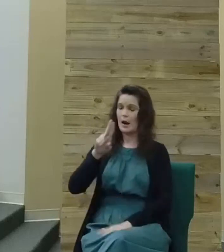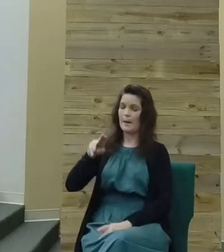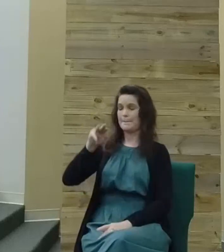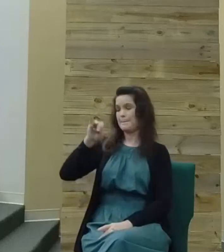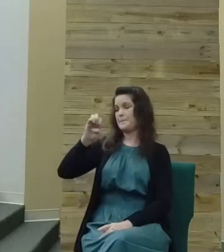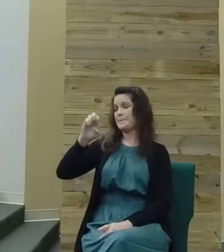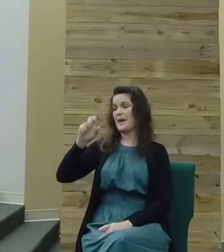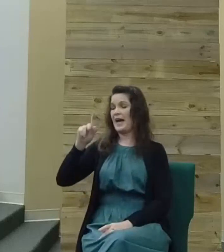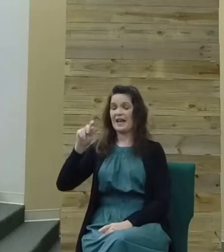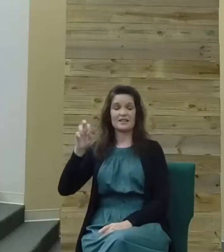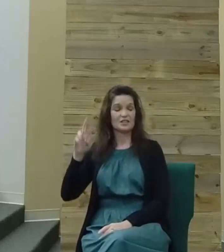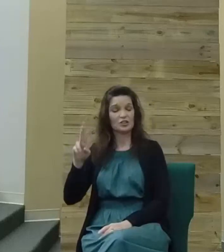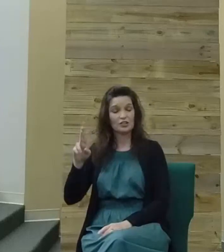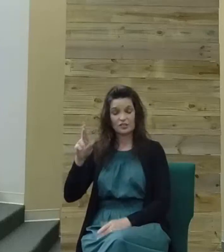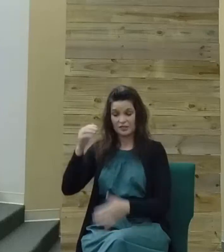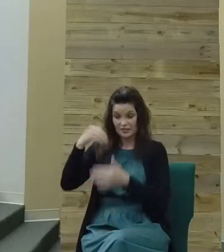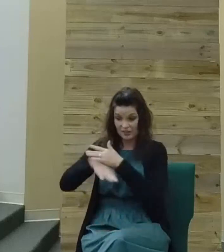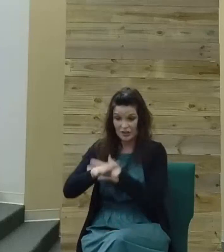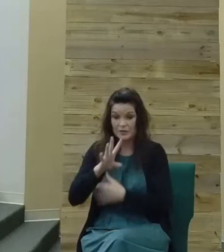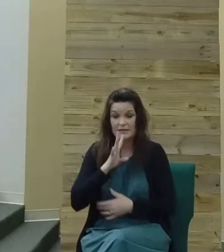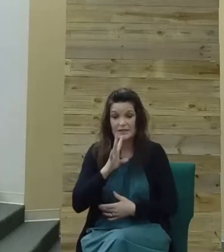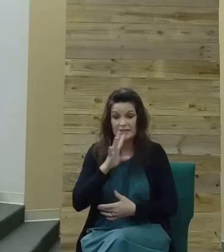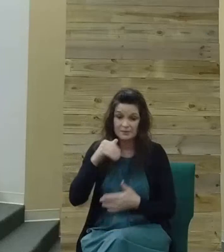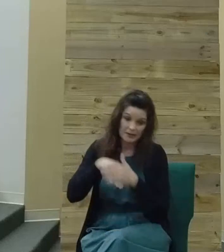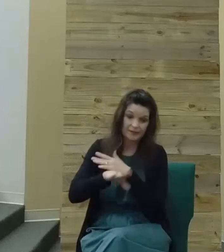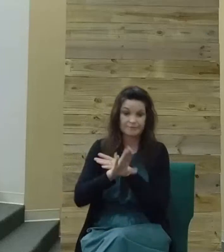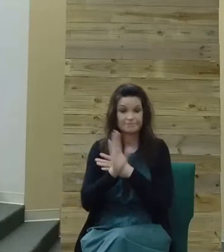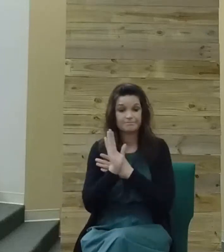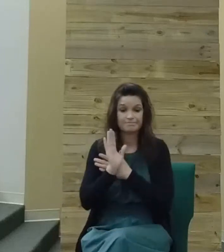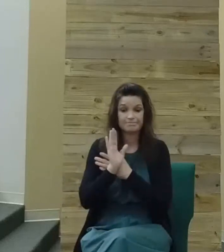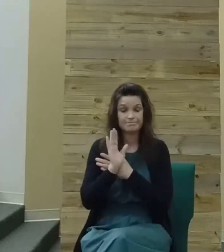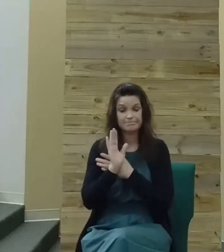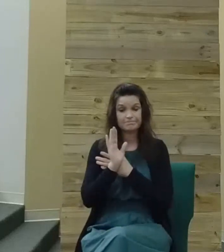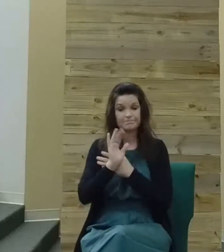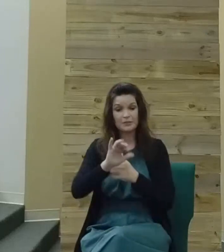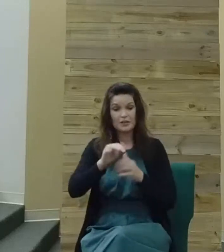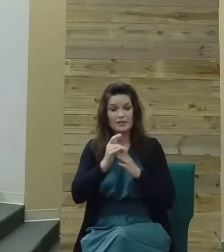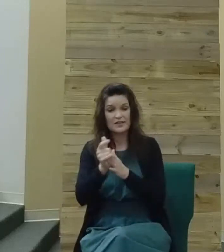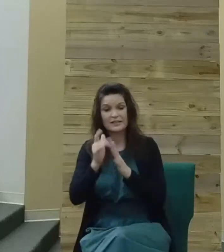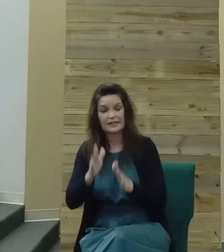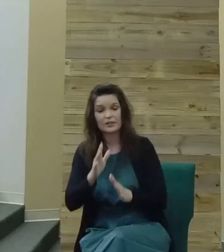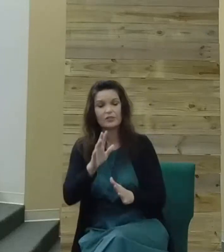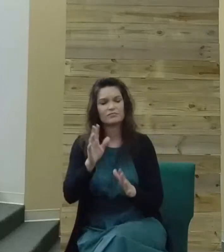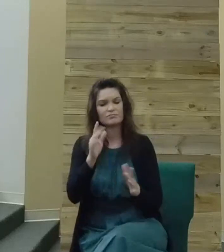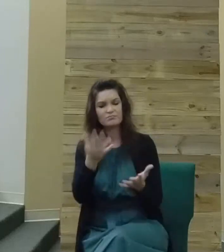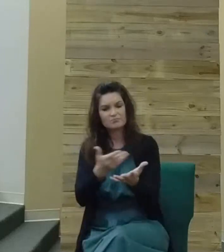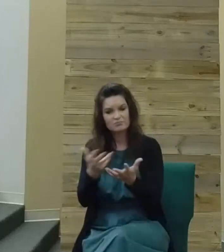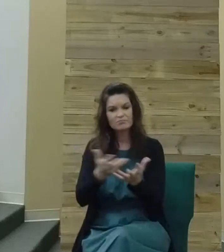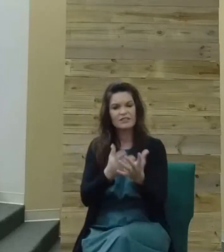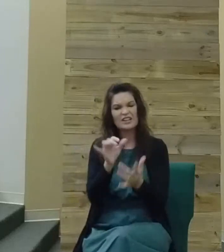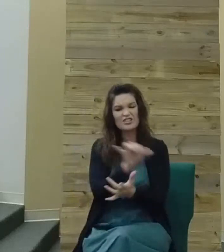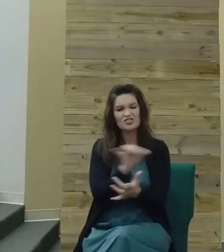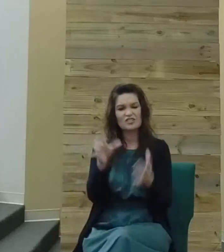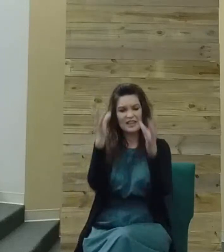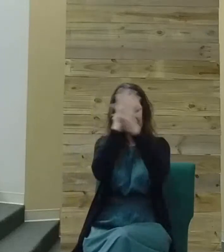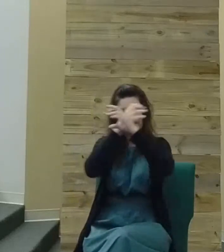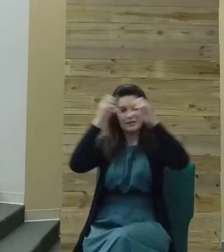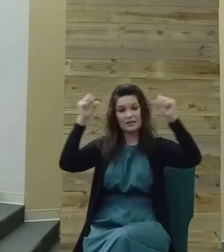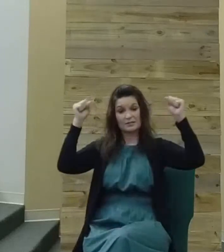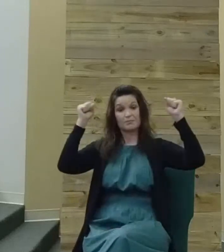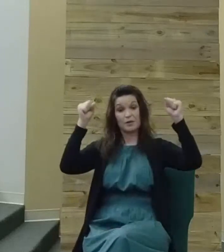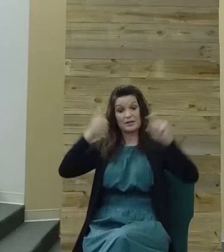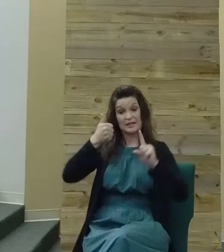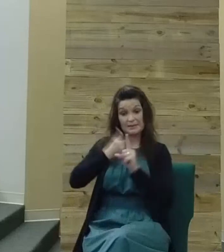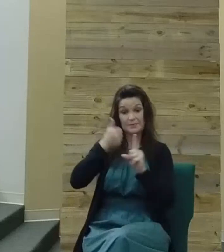As the ambassador goes in to speak to the leader of this other country, it's as if the president of